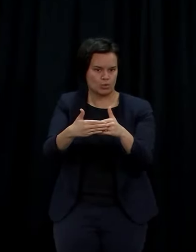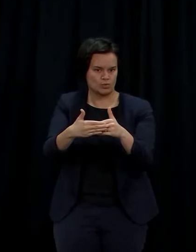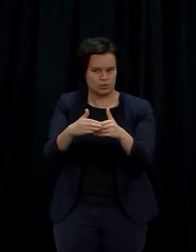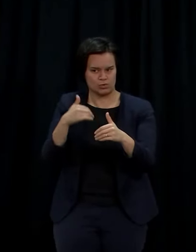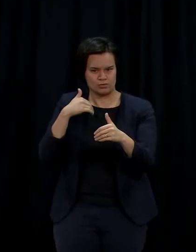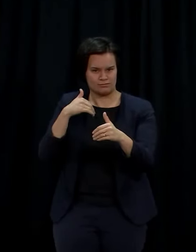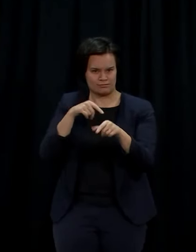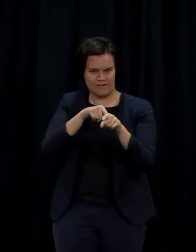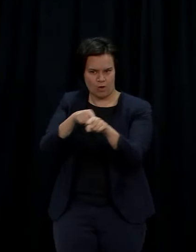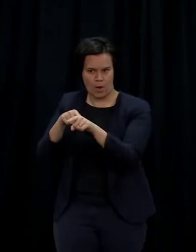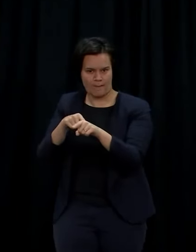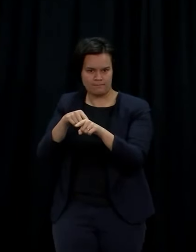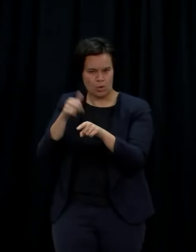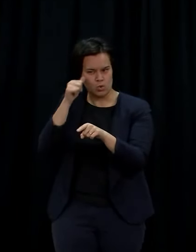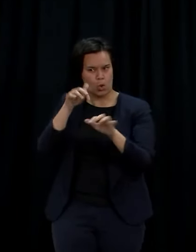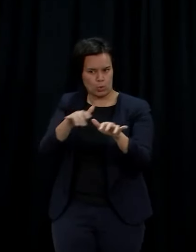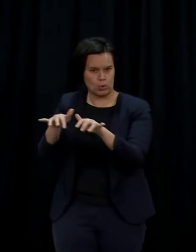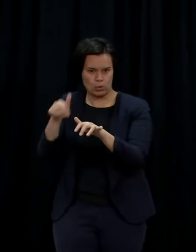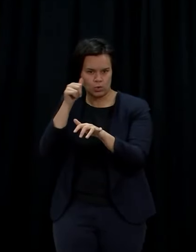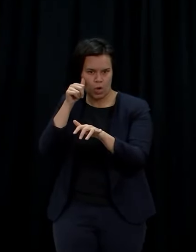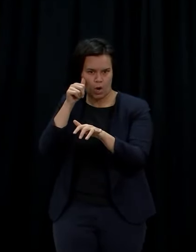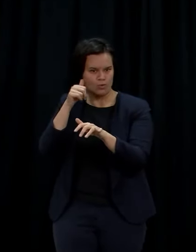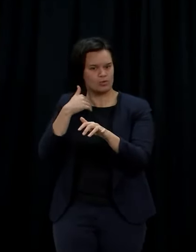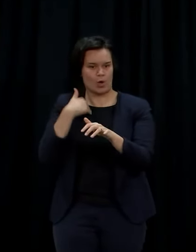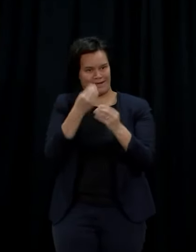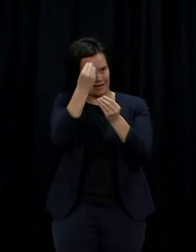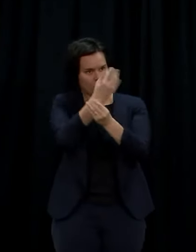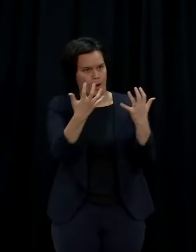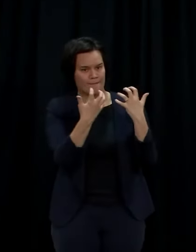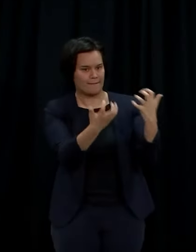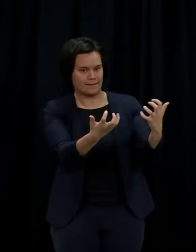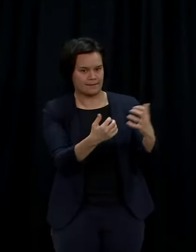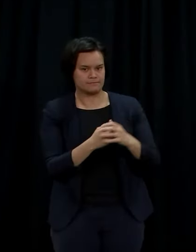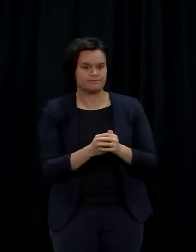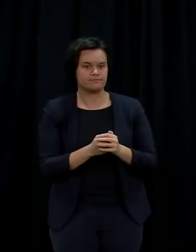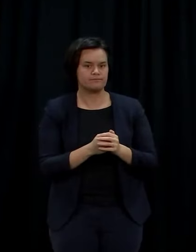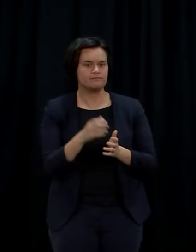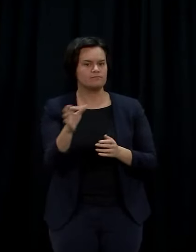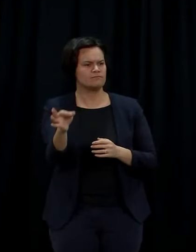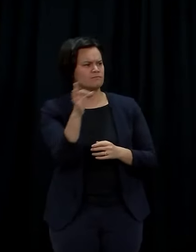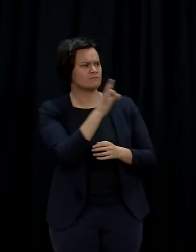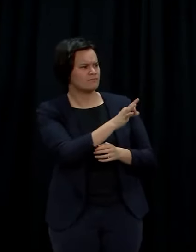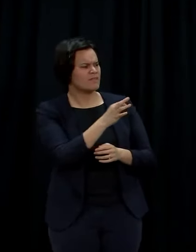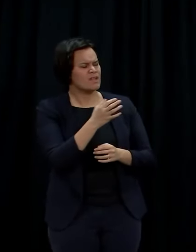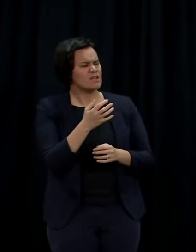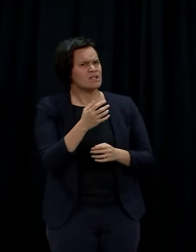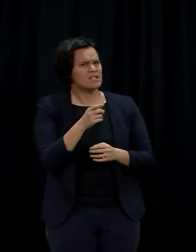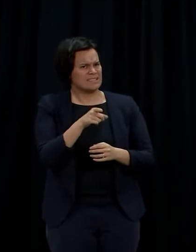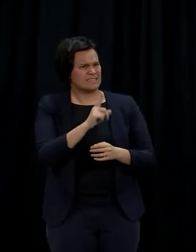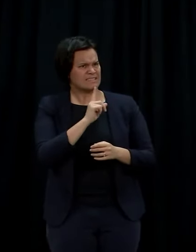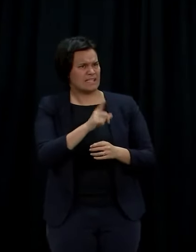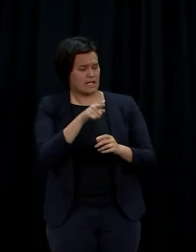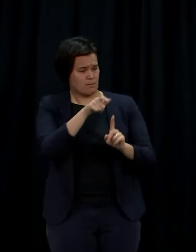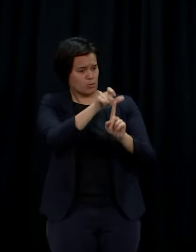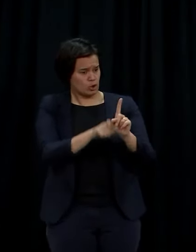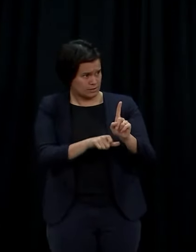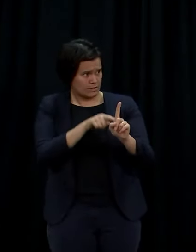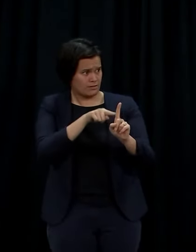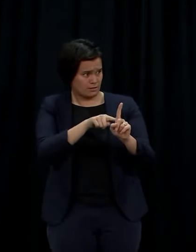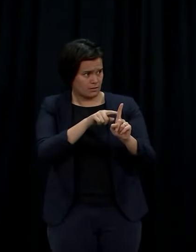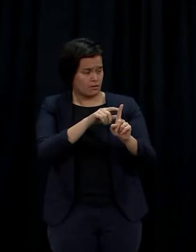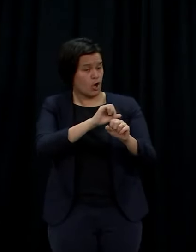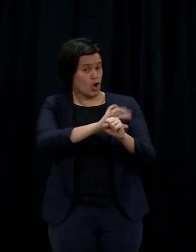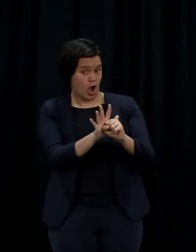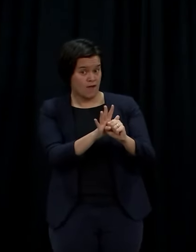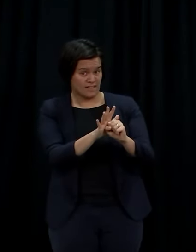larger exposure site in Warkworth has another site further north with staff moving between the two locations.